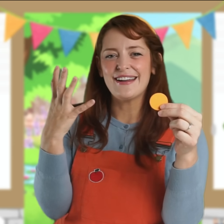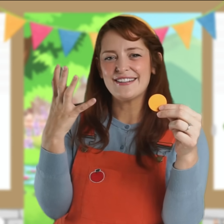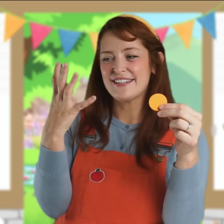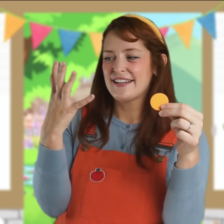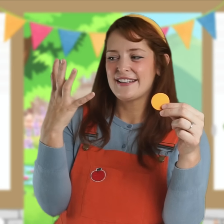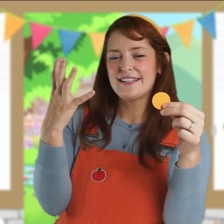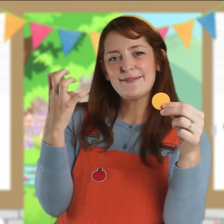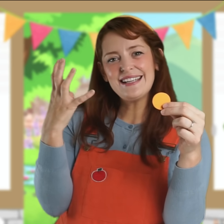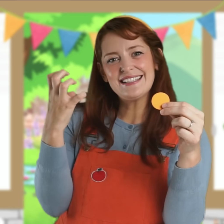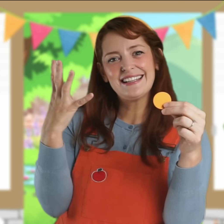orange. Squeeze.